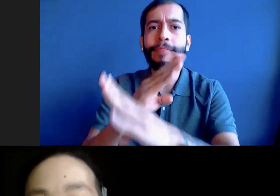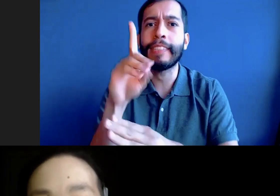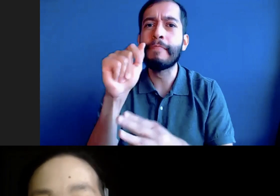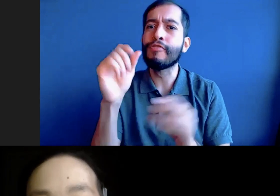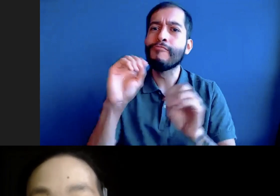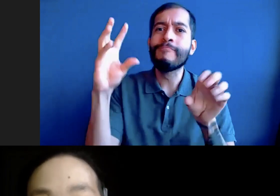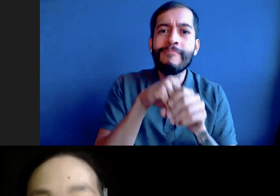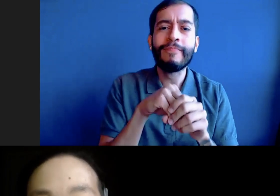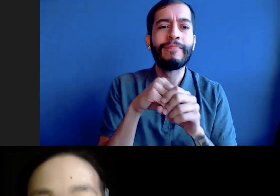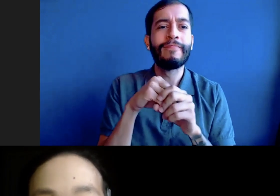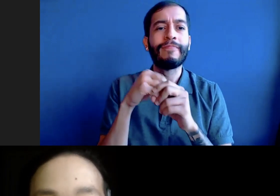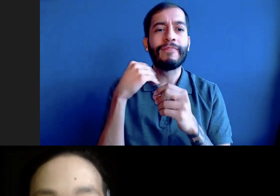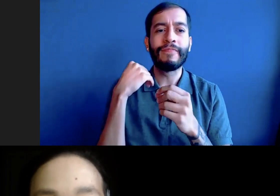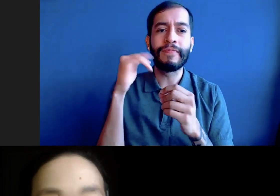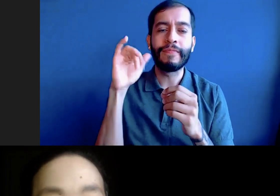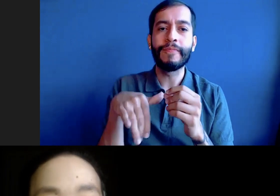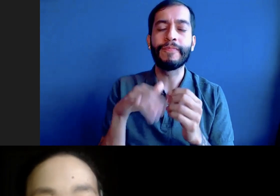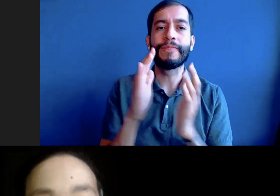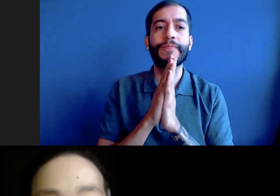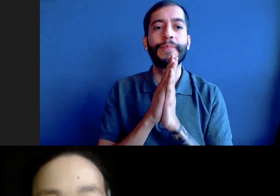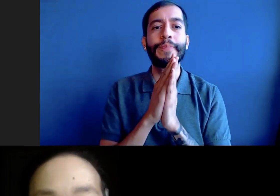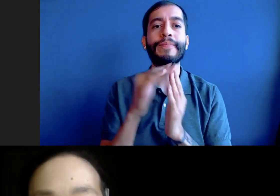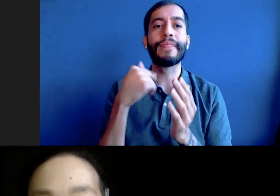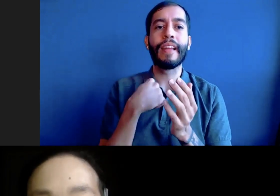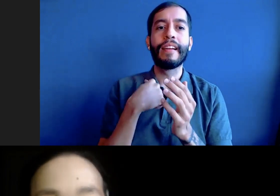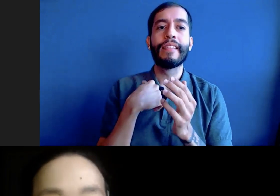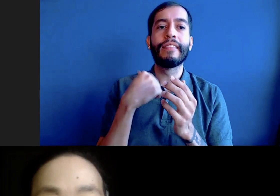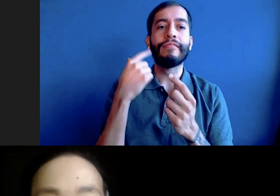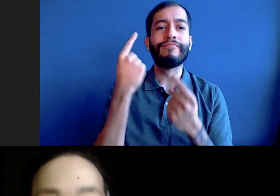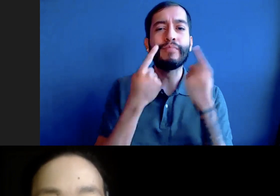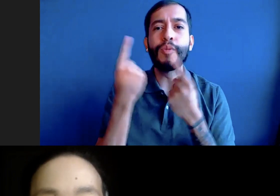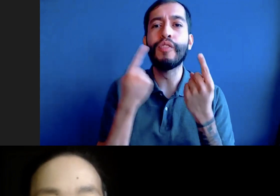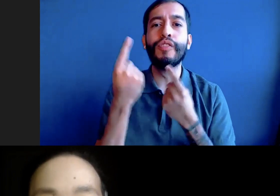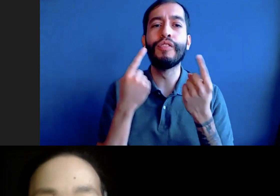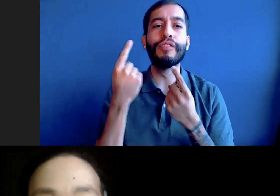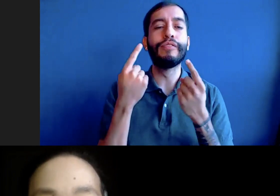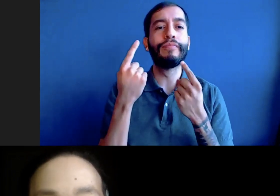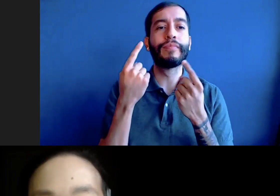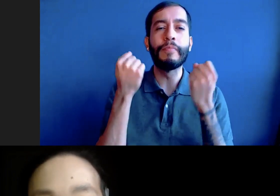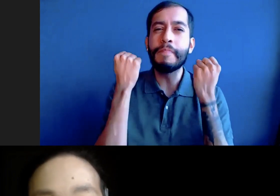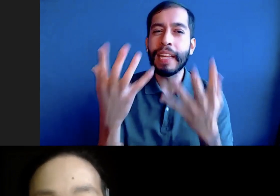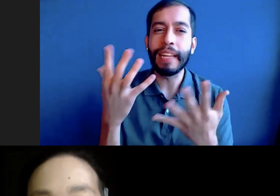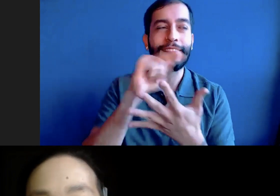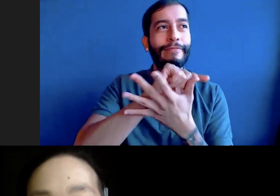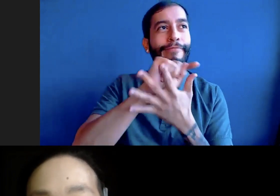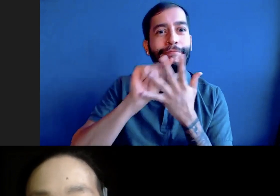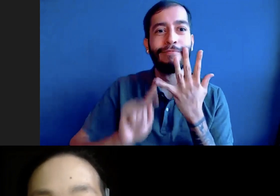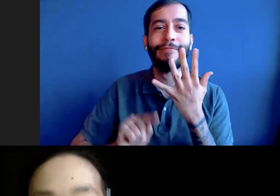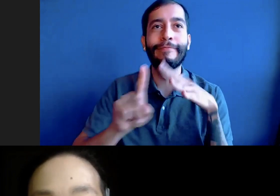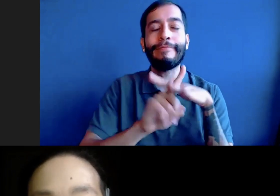a filmmaker, probably have a lot of thoughts on this. But I guess I just want to share how I thought